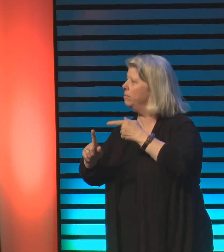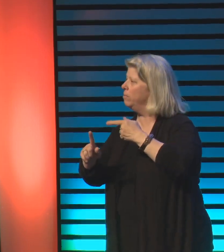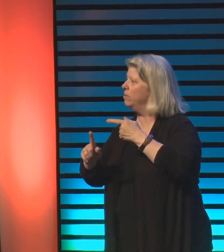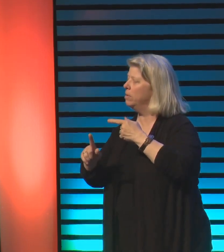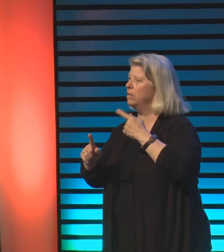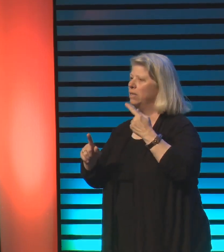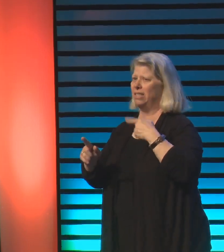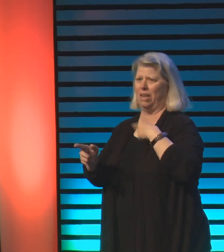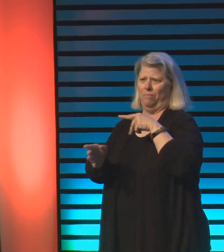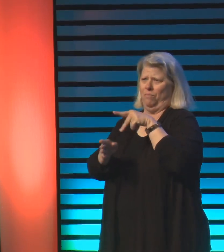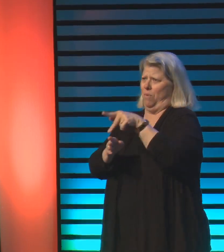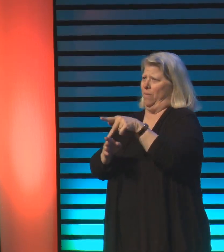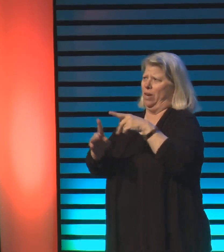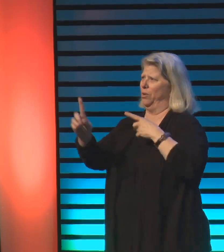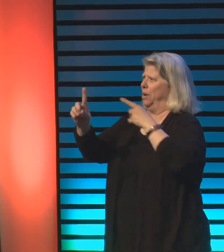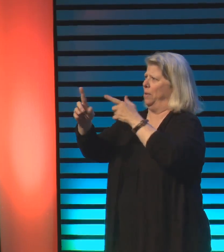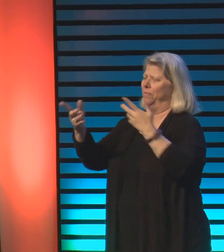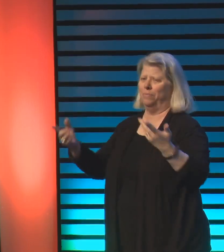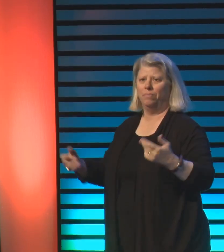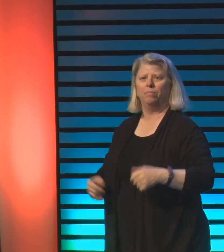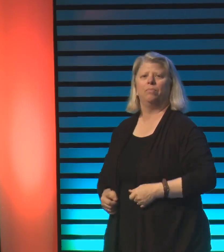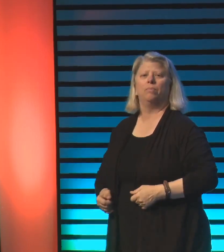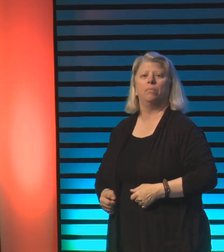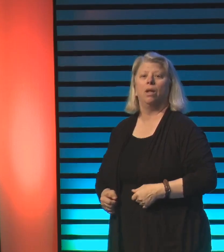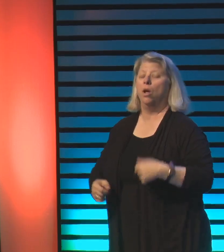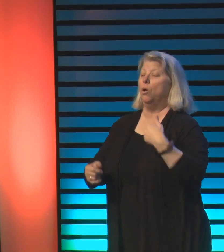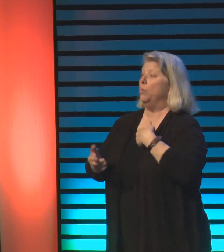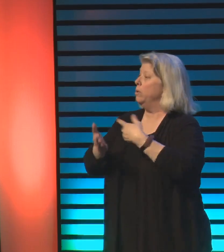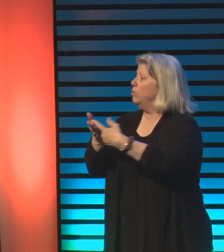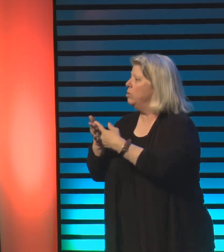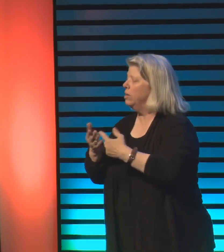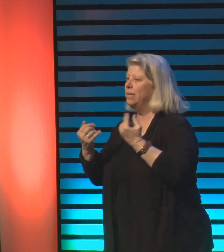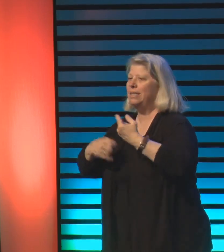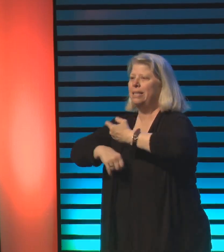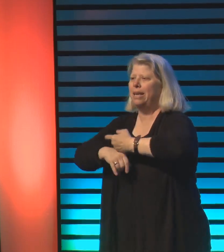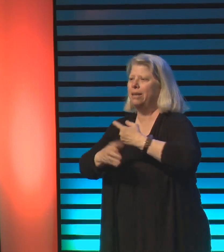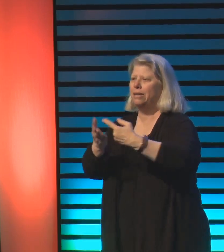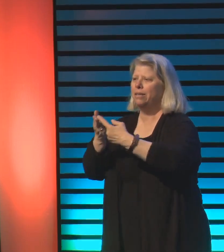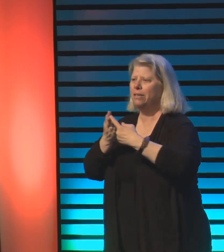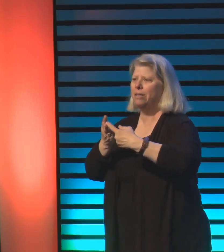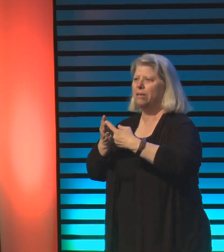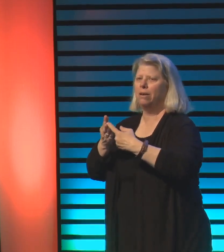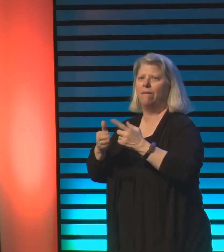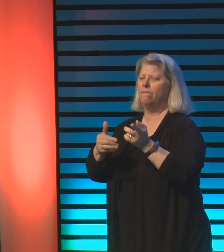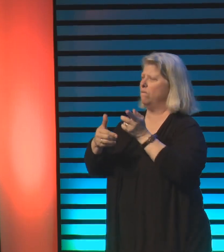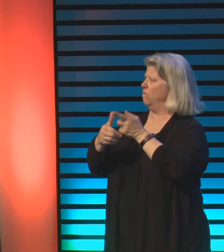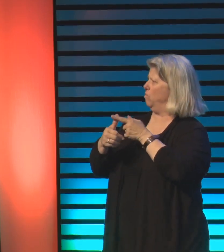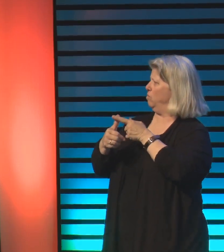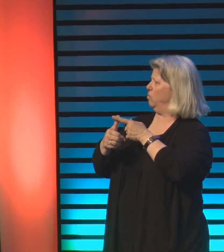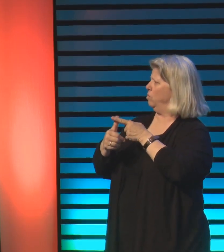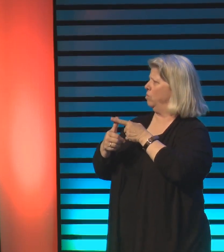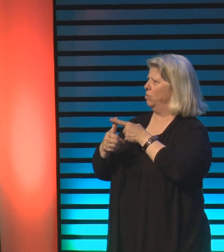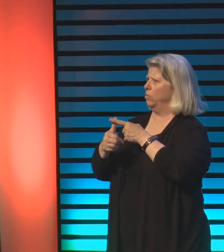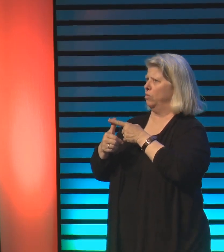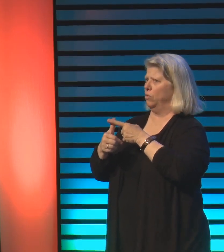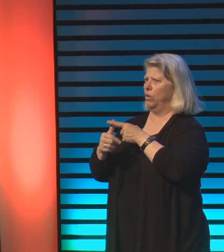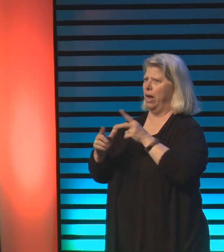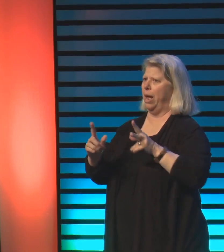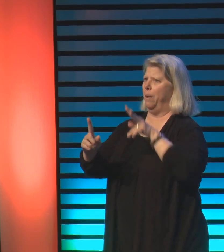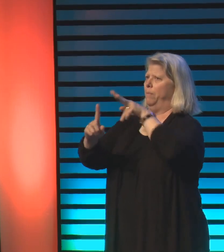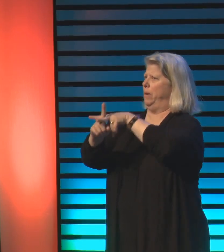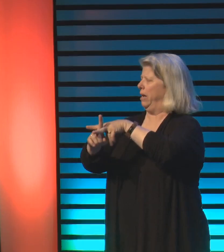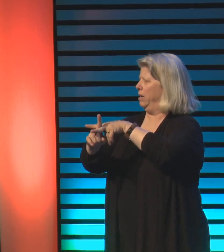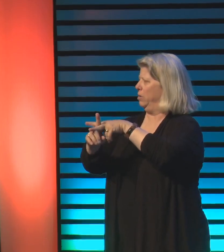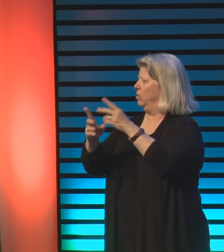some professional out there, okay? And here's the thing. So as we do this, I want to talk today about the first application